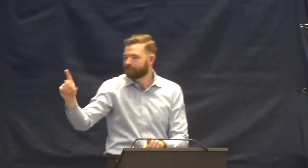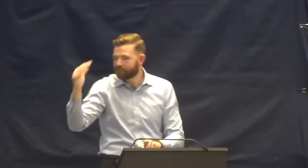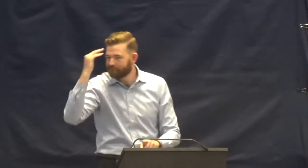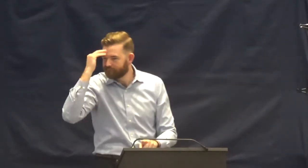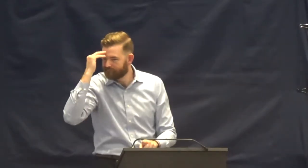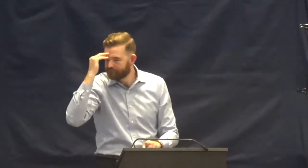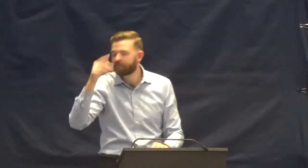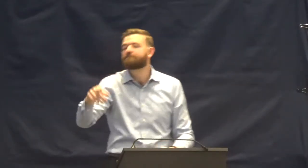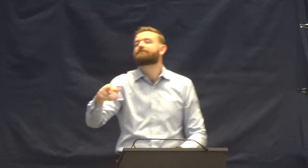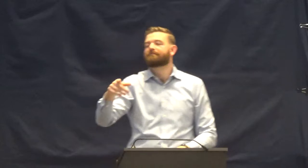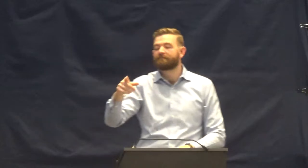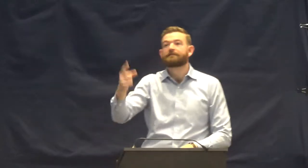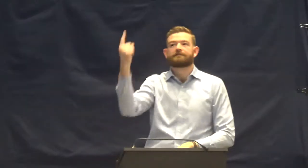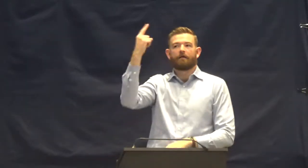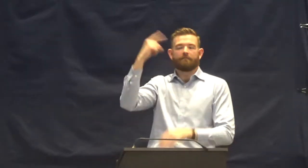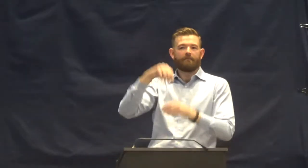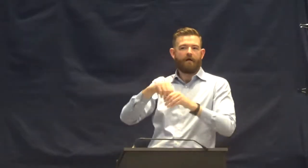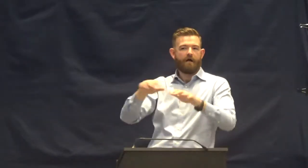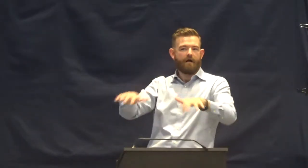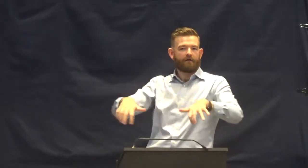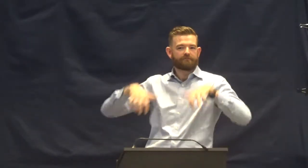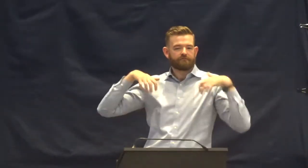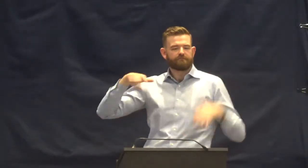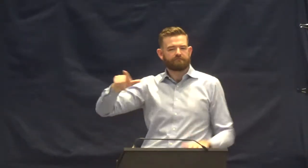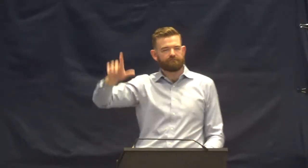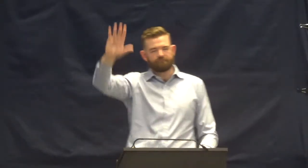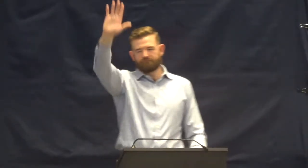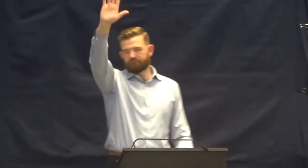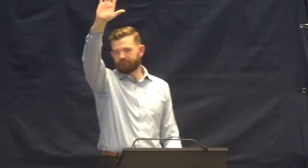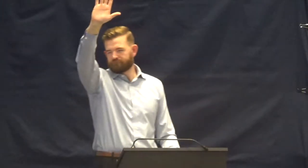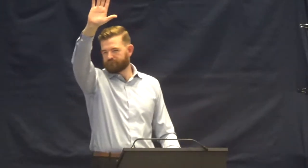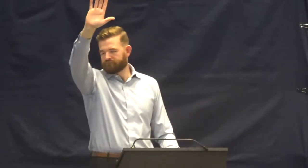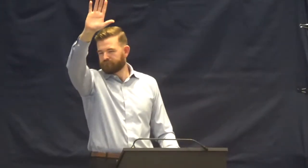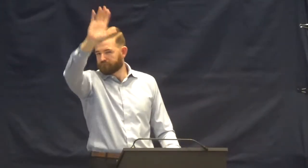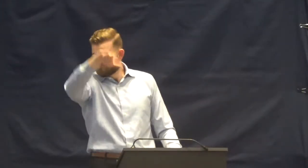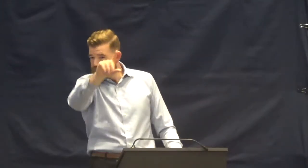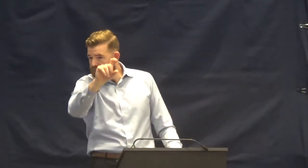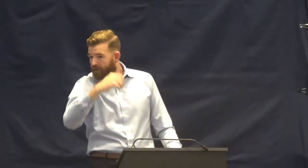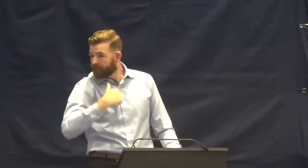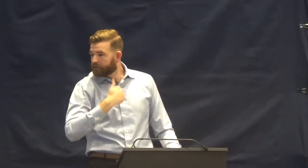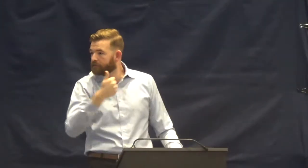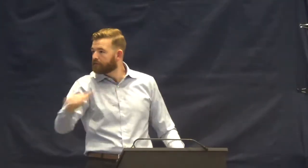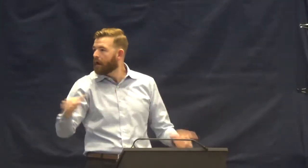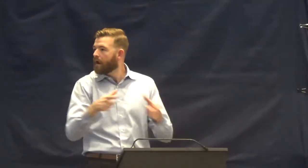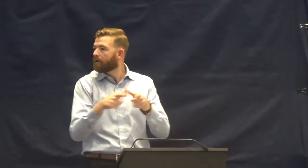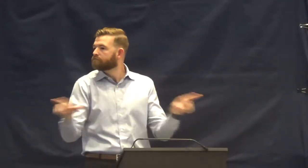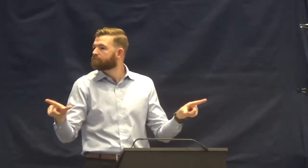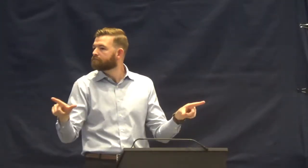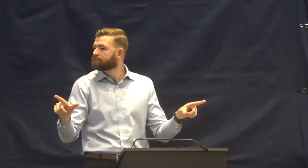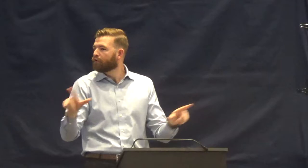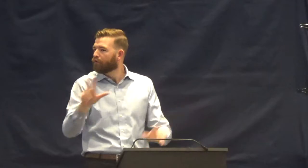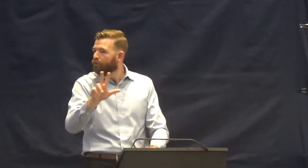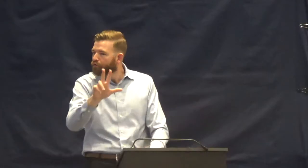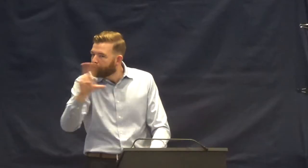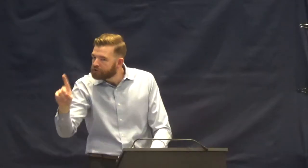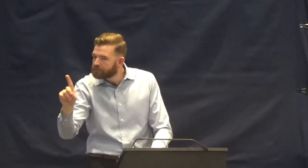squished down, and it turns into little spaghetti noodles. Well, at this lecture, someone in the